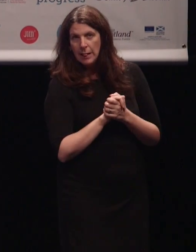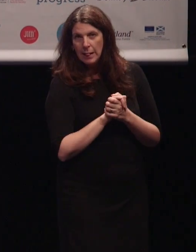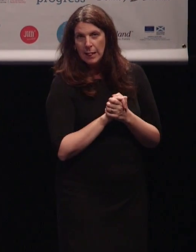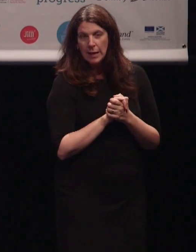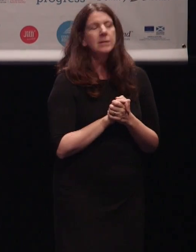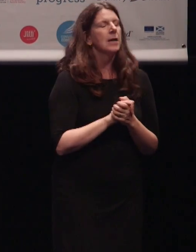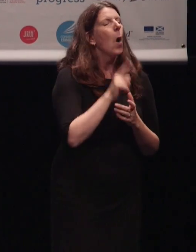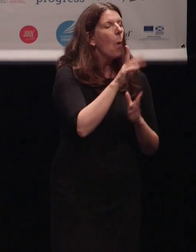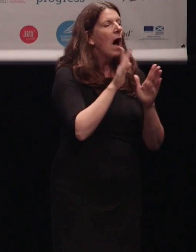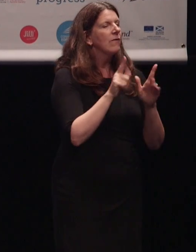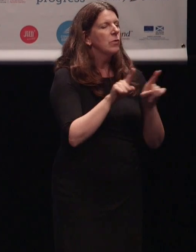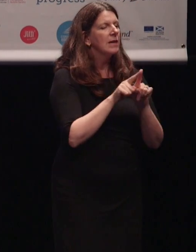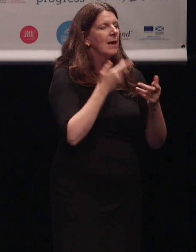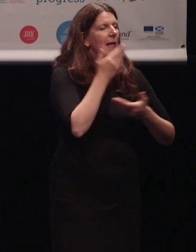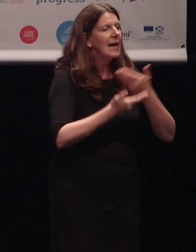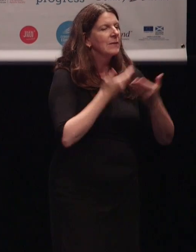you that.